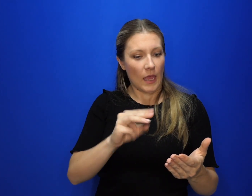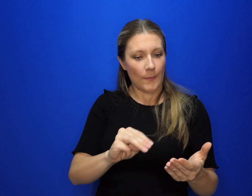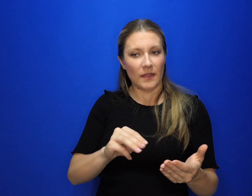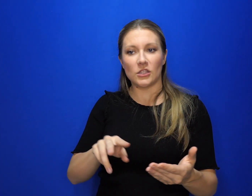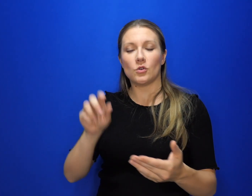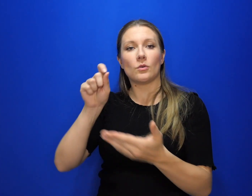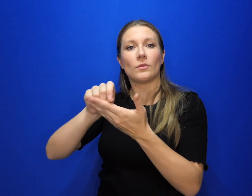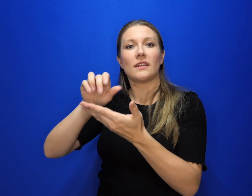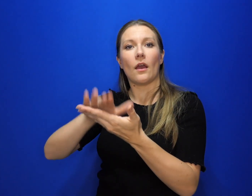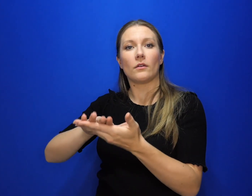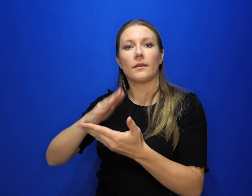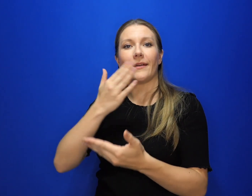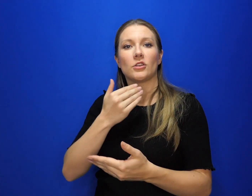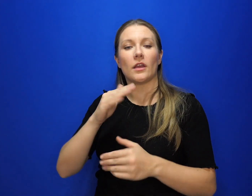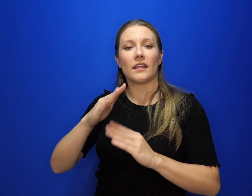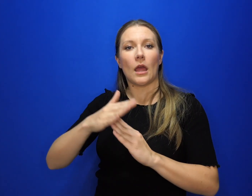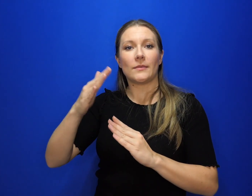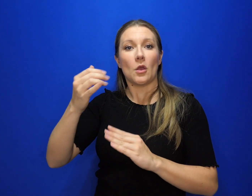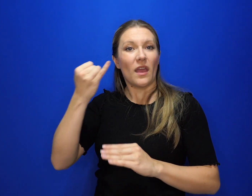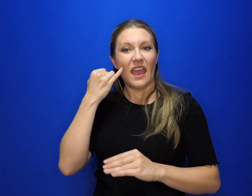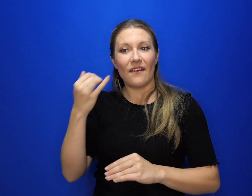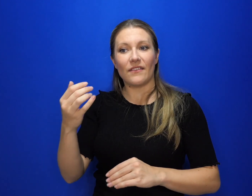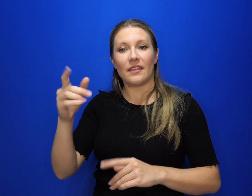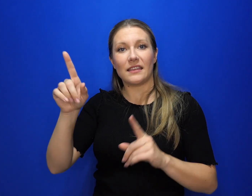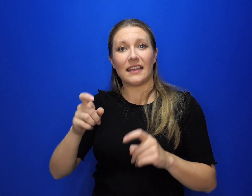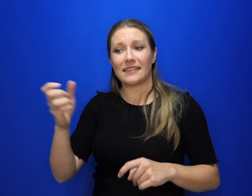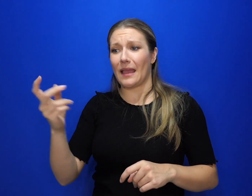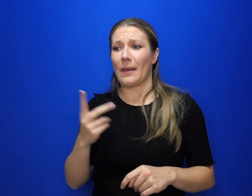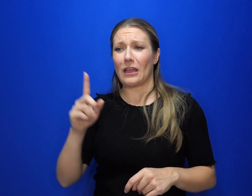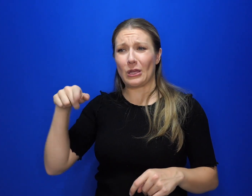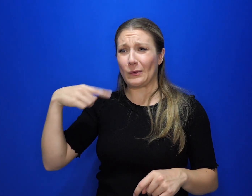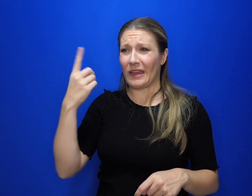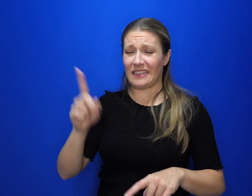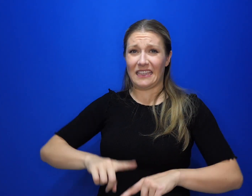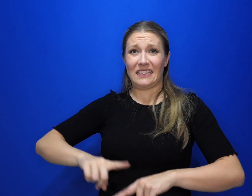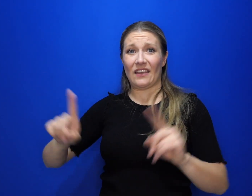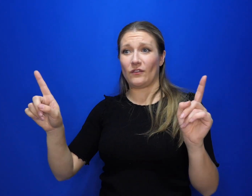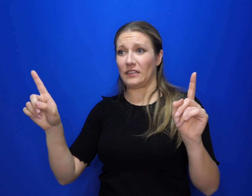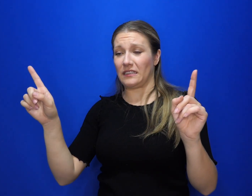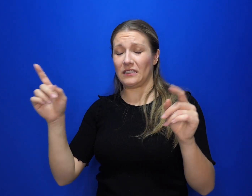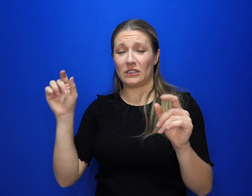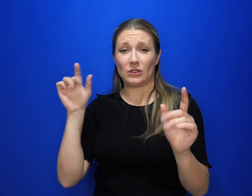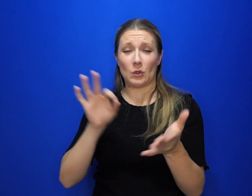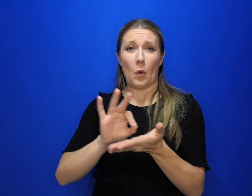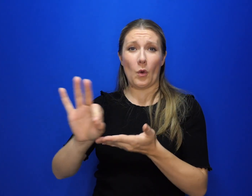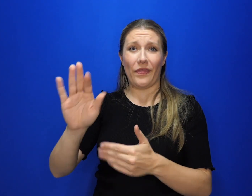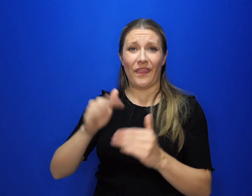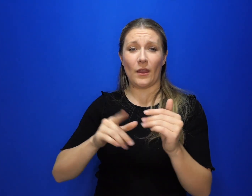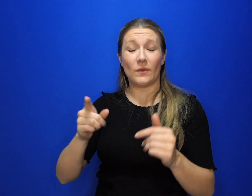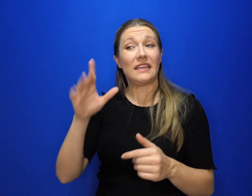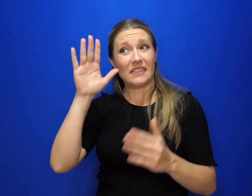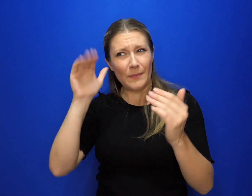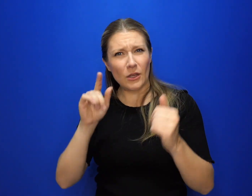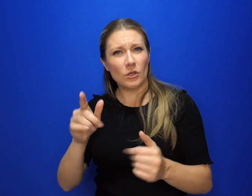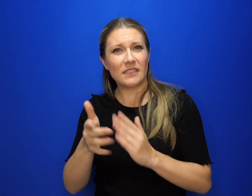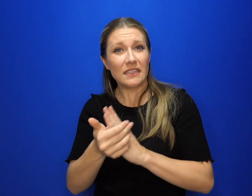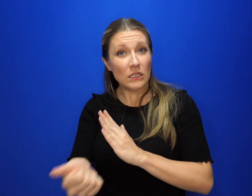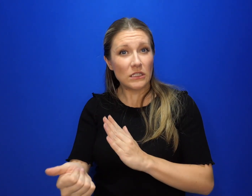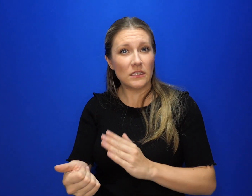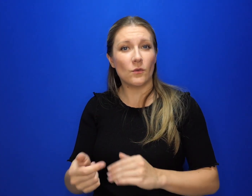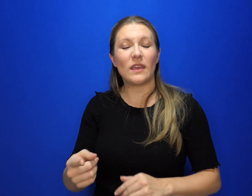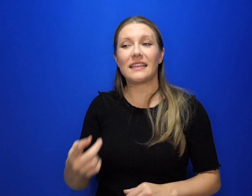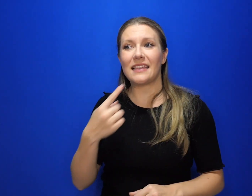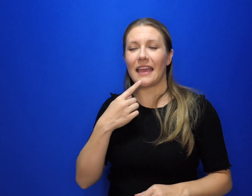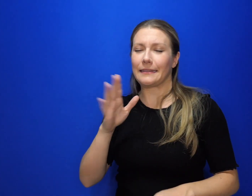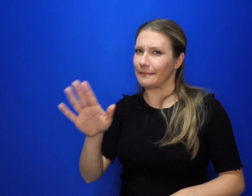that way, if the test came back crazy, wonky, different than you expect her skills to be, we could say, hey,